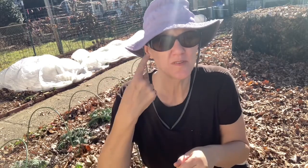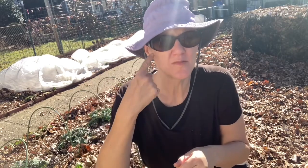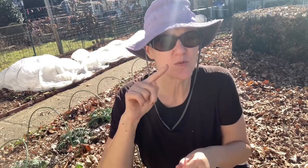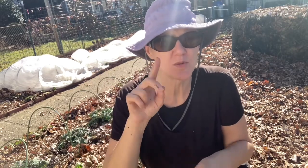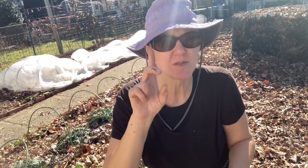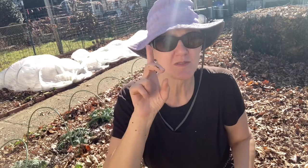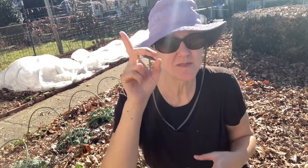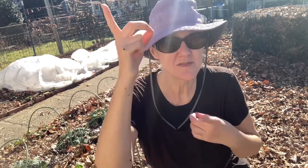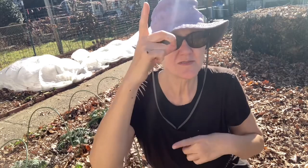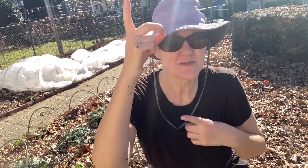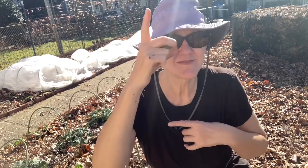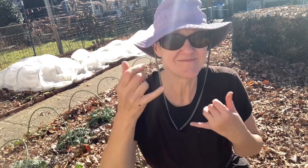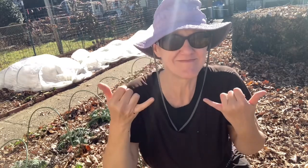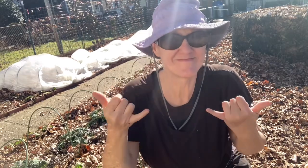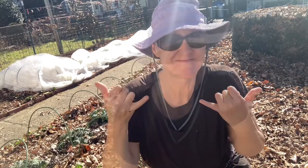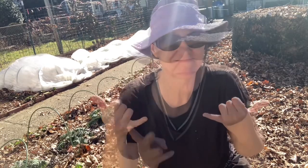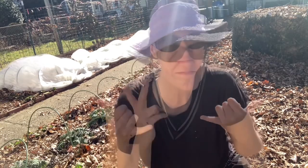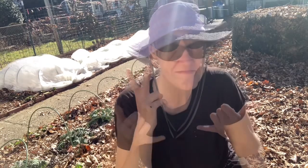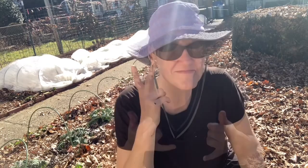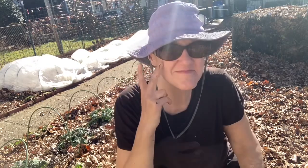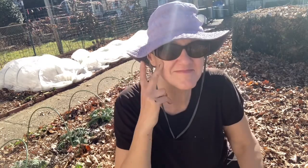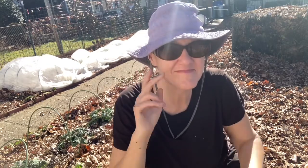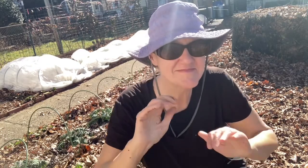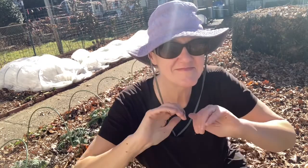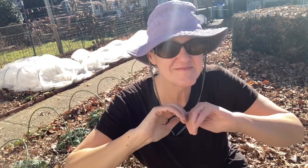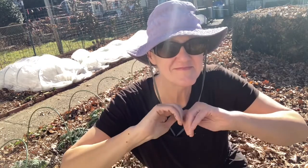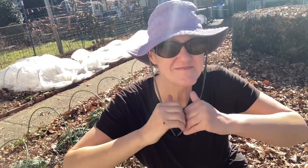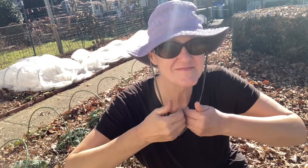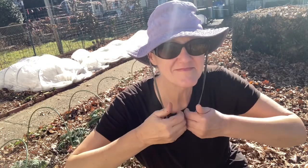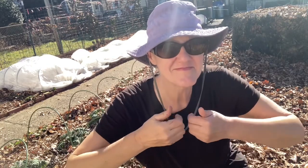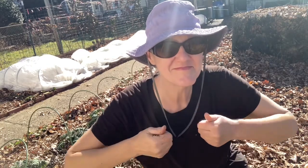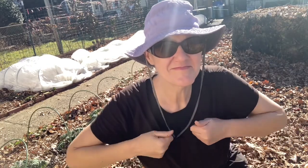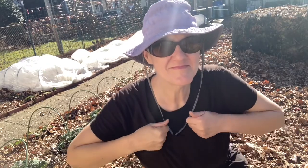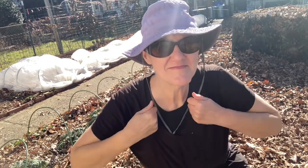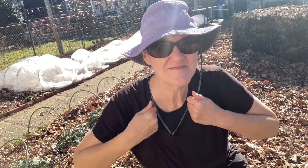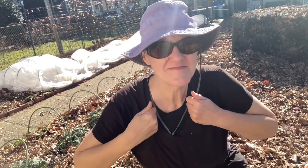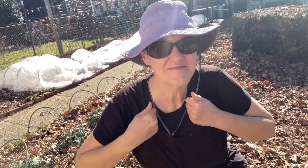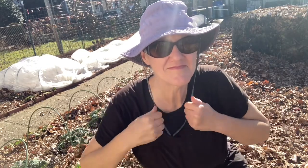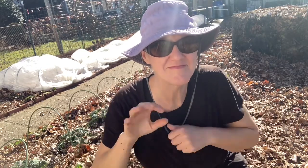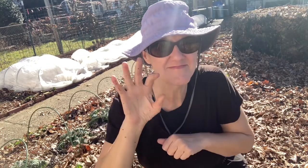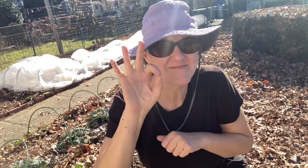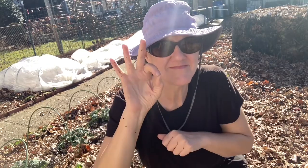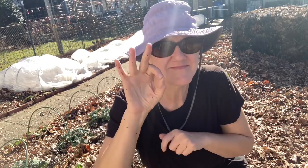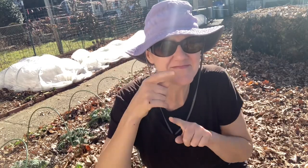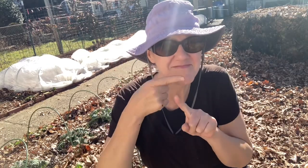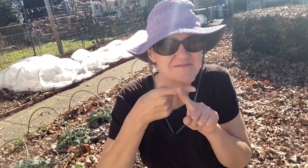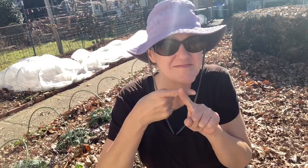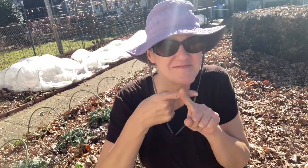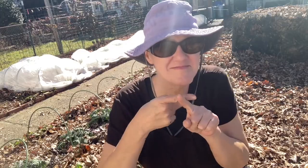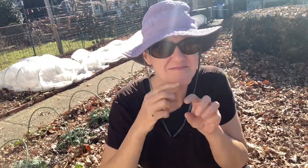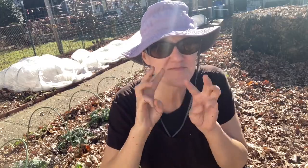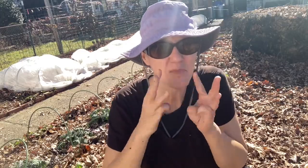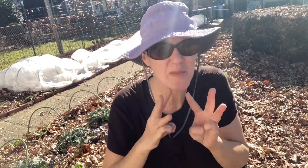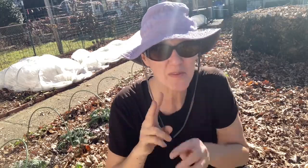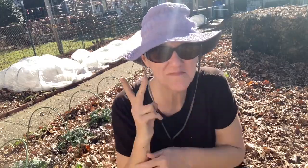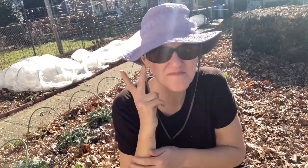will help them because their worst risk is disease from moisture. Now let's see how they survive that